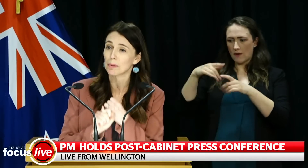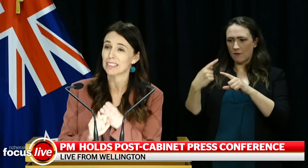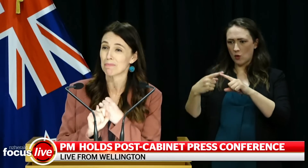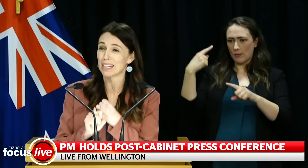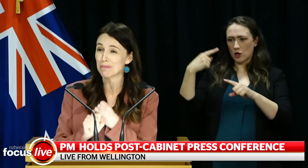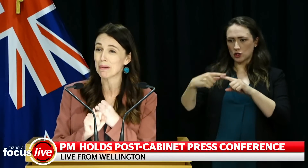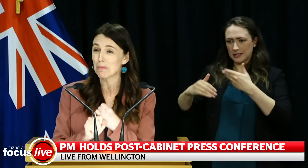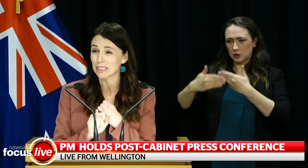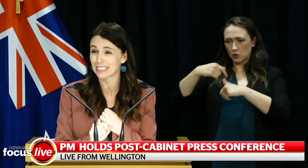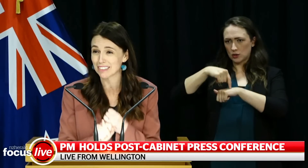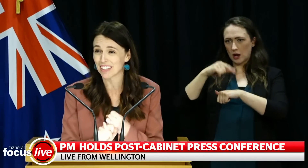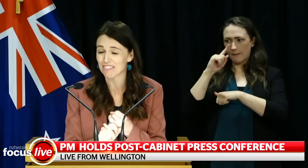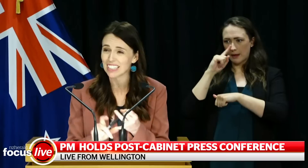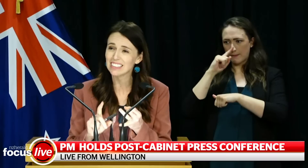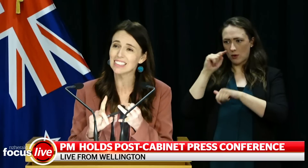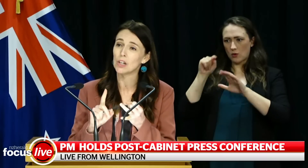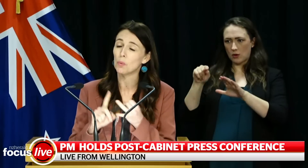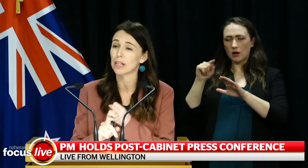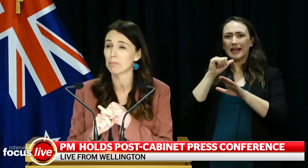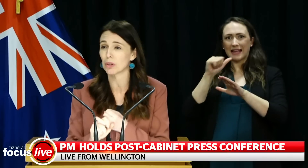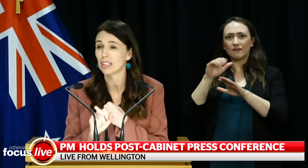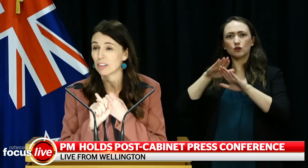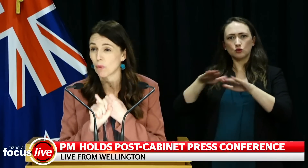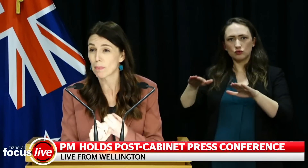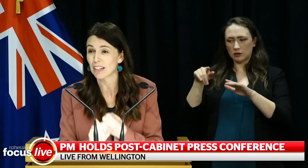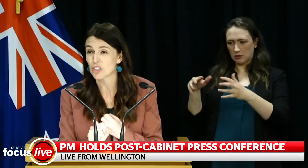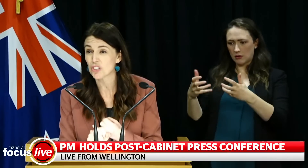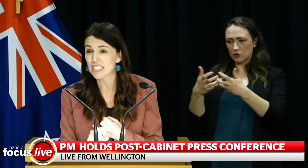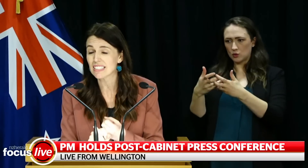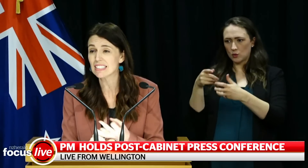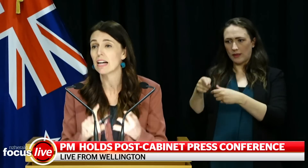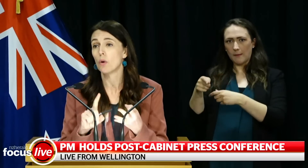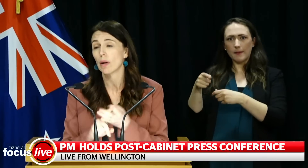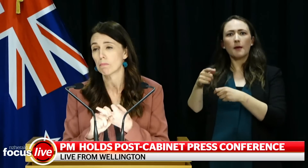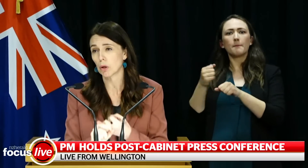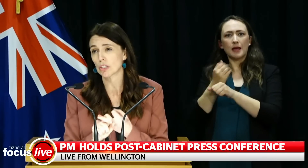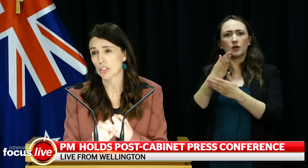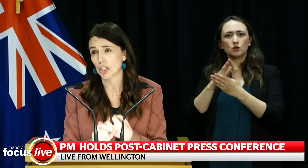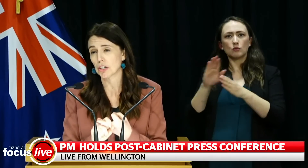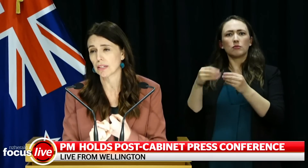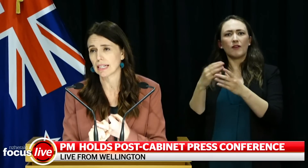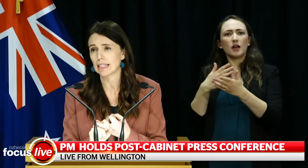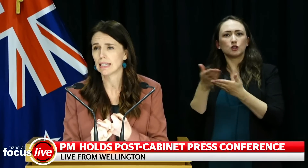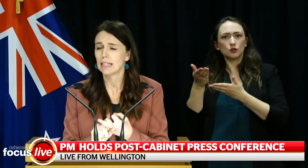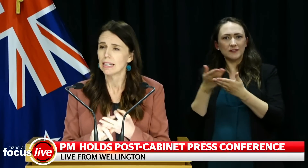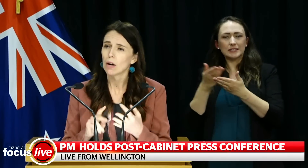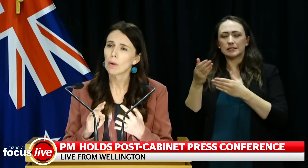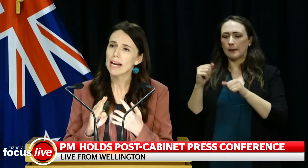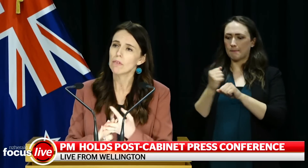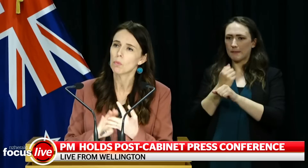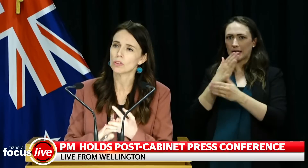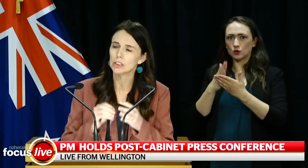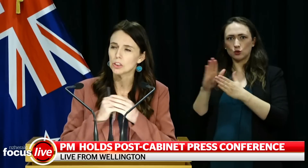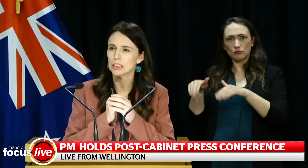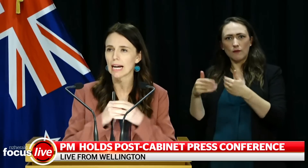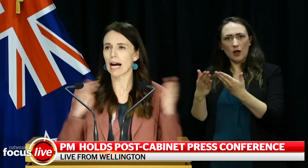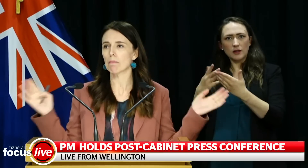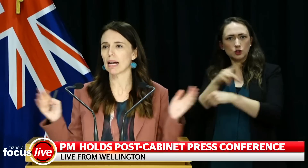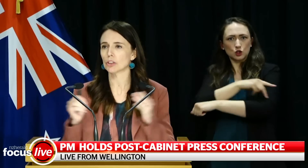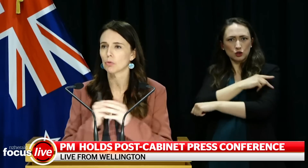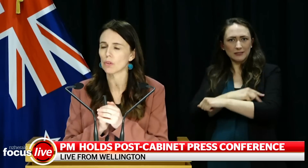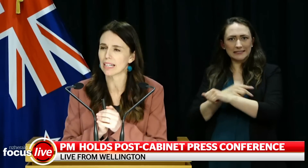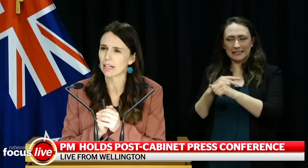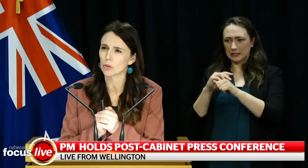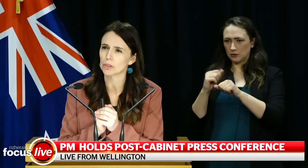can appropriately place people, particularly if they have kids. We can put in wraparound services, we can put in security. Now, we haven't wanted to just